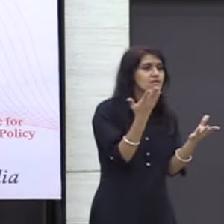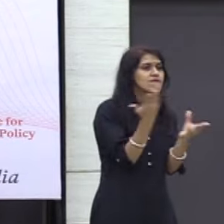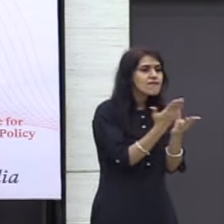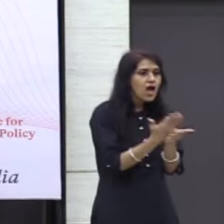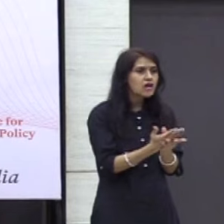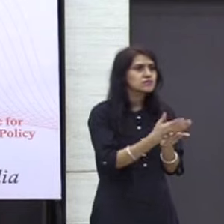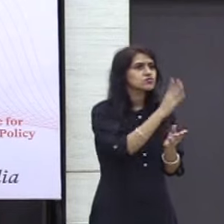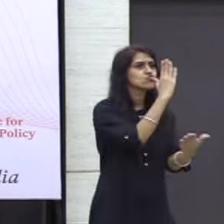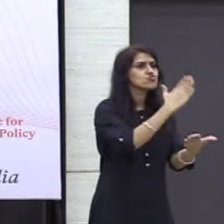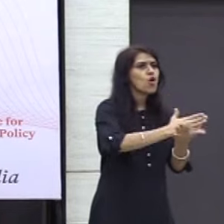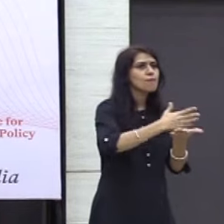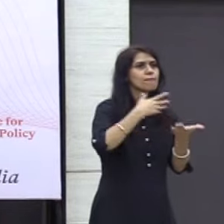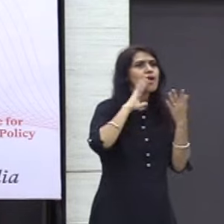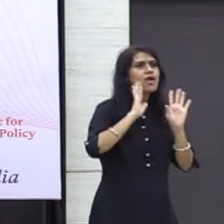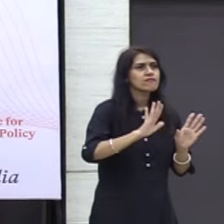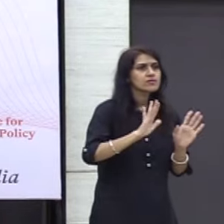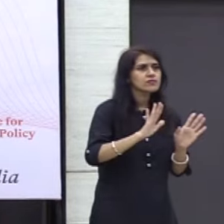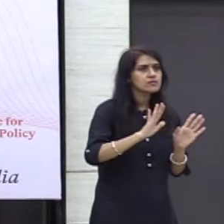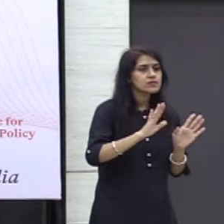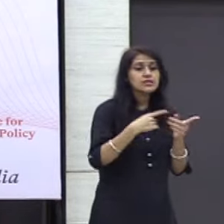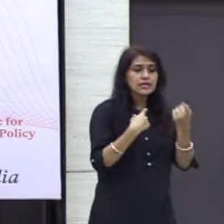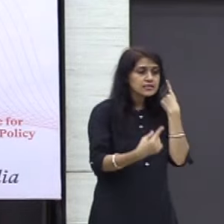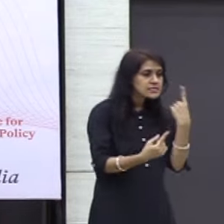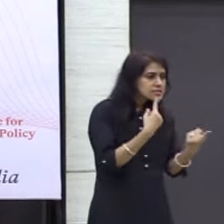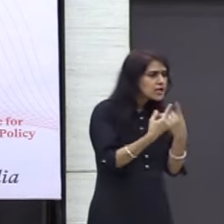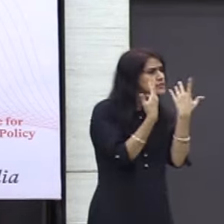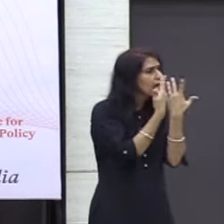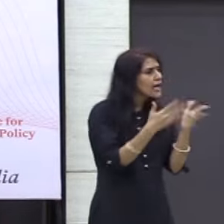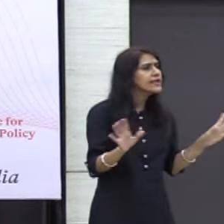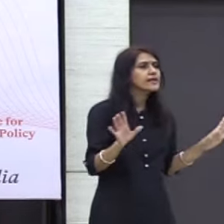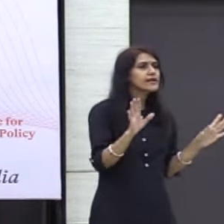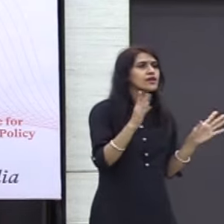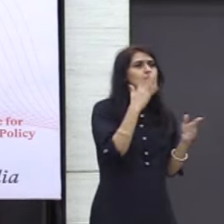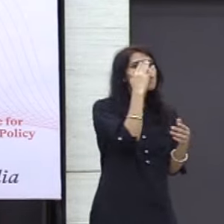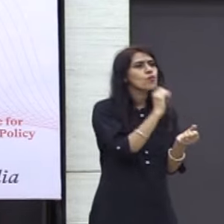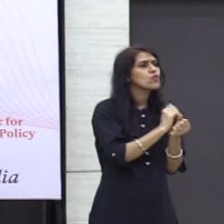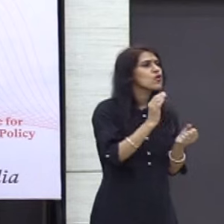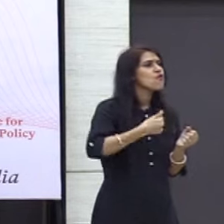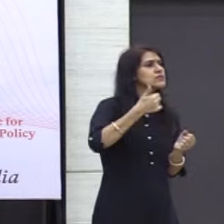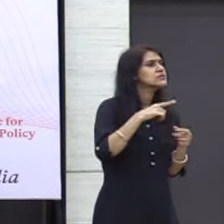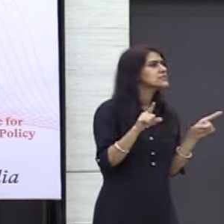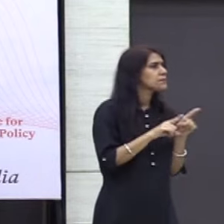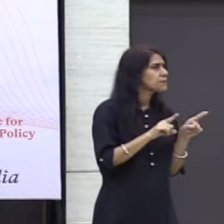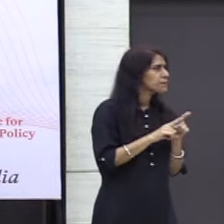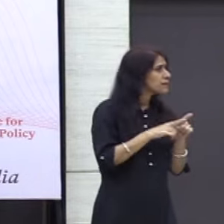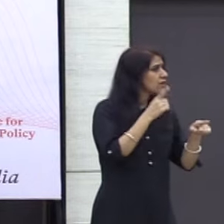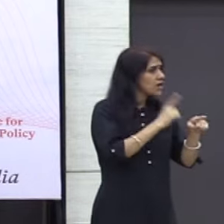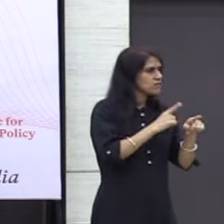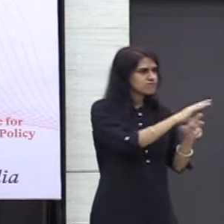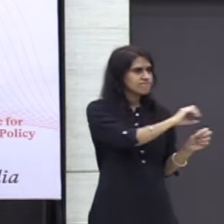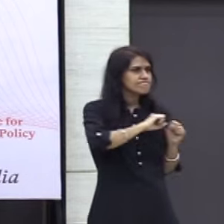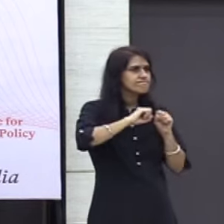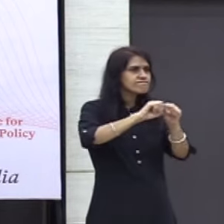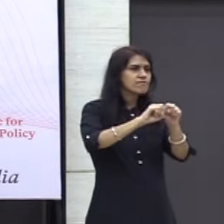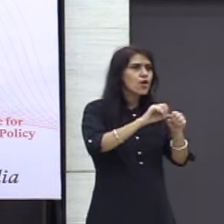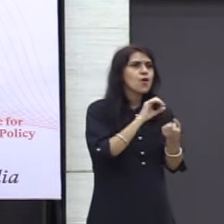other police officer. They're entitled to search like any other police officer. They're entitled to remand like any other police officer.